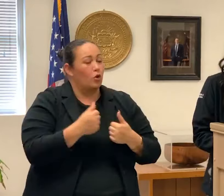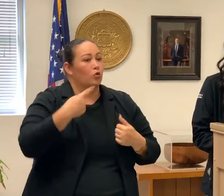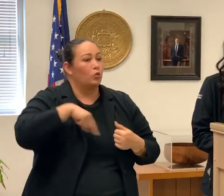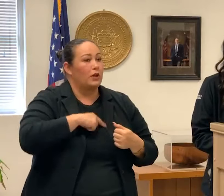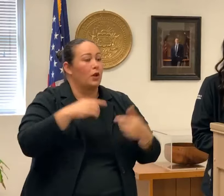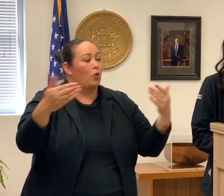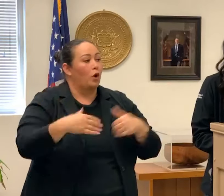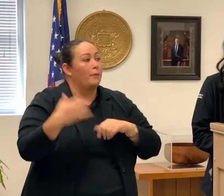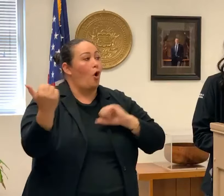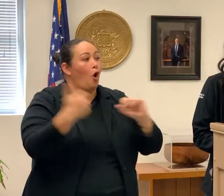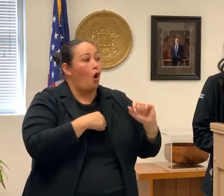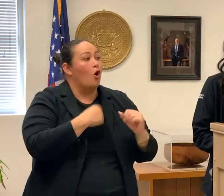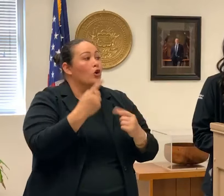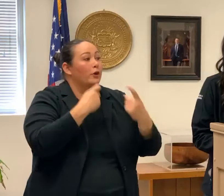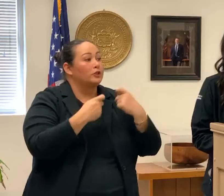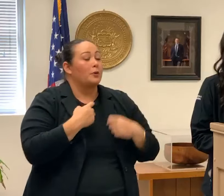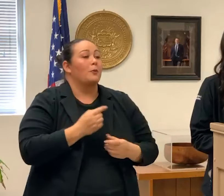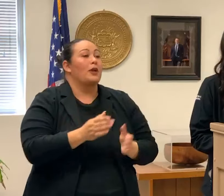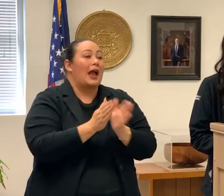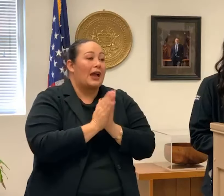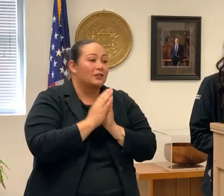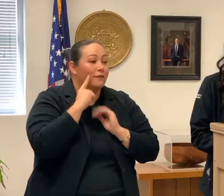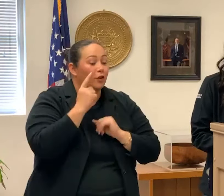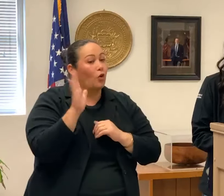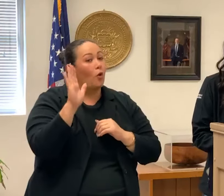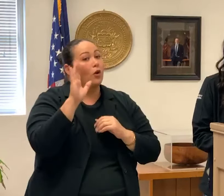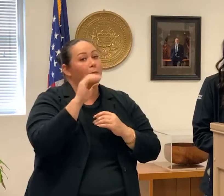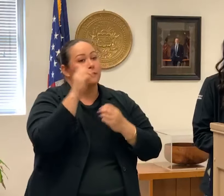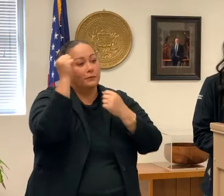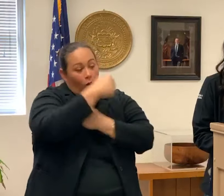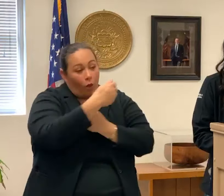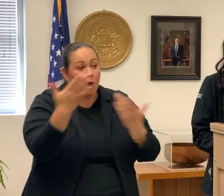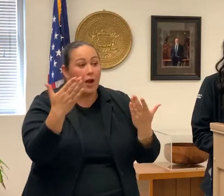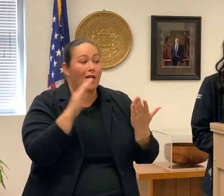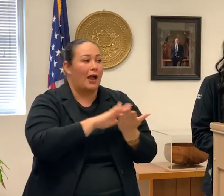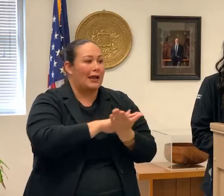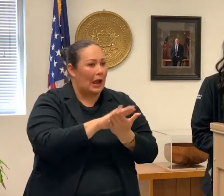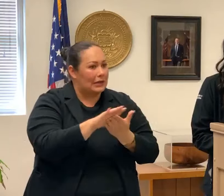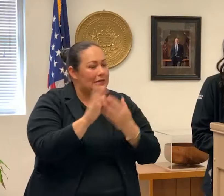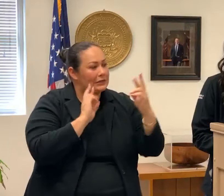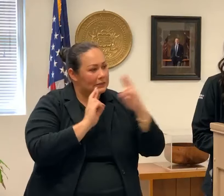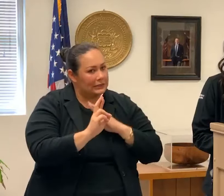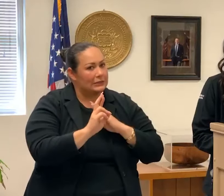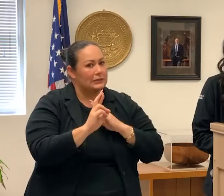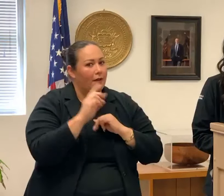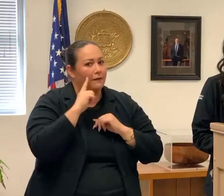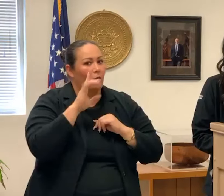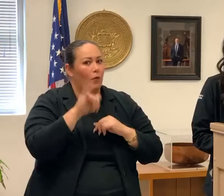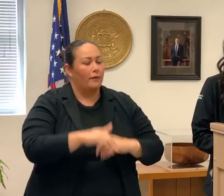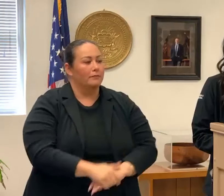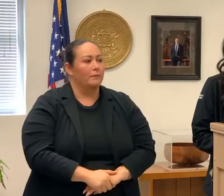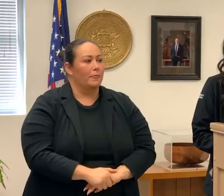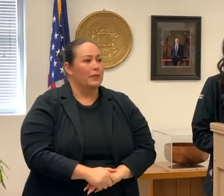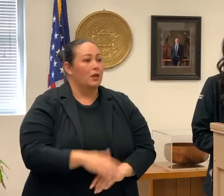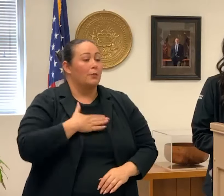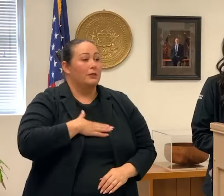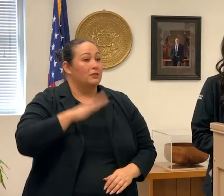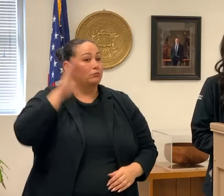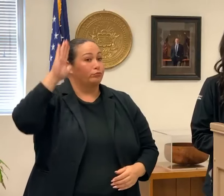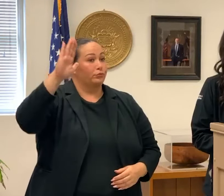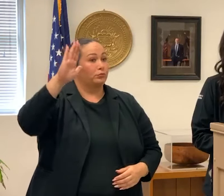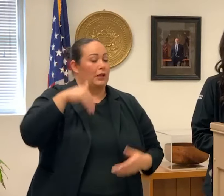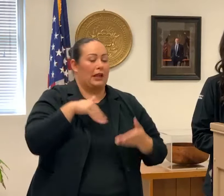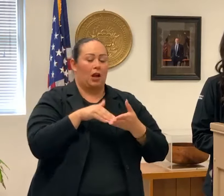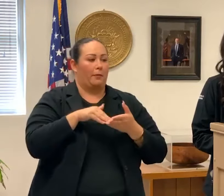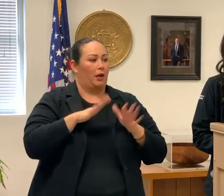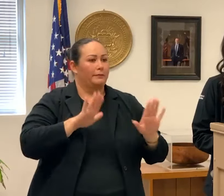welcome all questions, but we do ask for your aloha and kindness in asking them. Please raise your hand and await my acknowledgement,